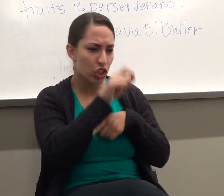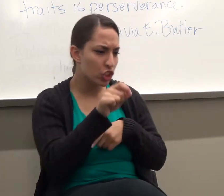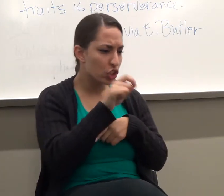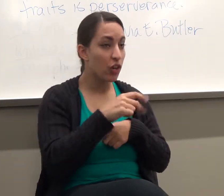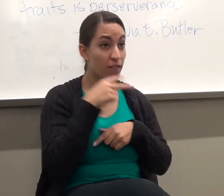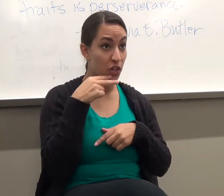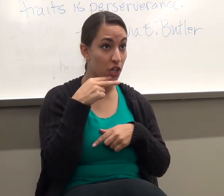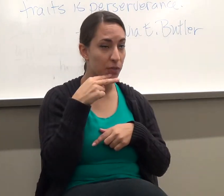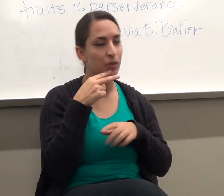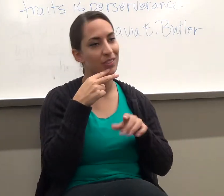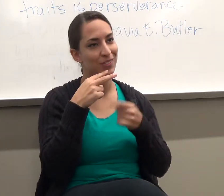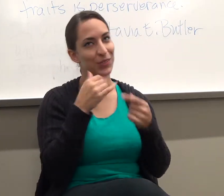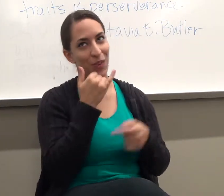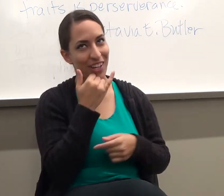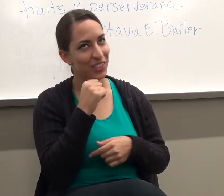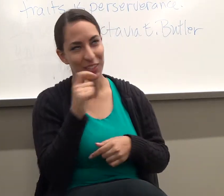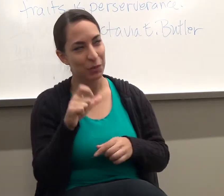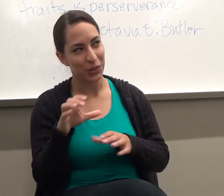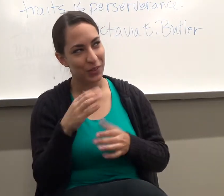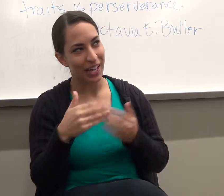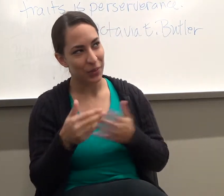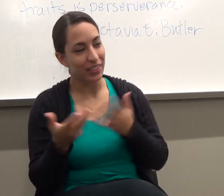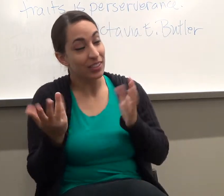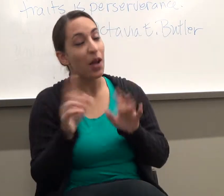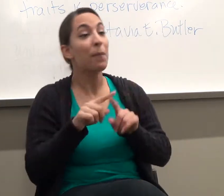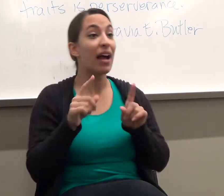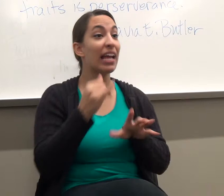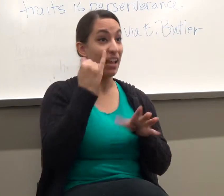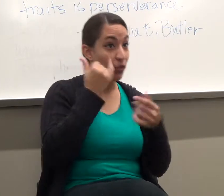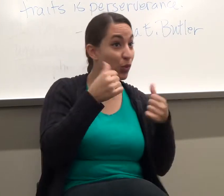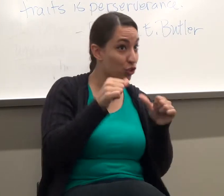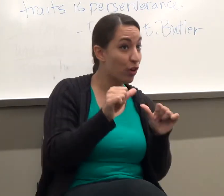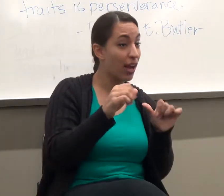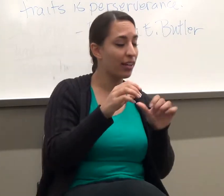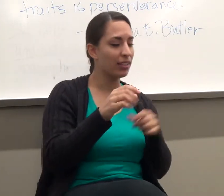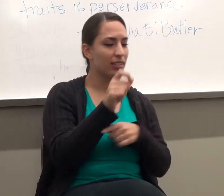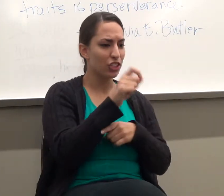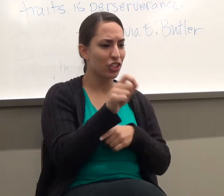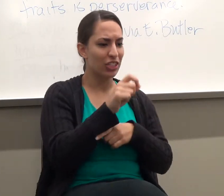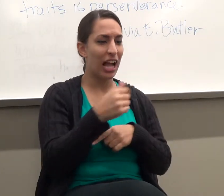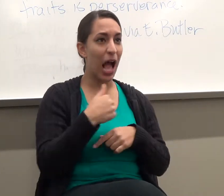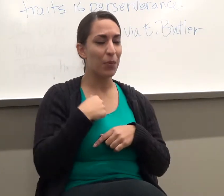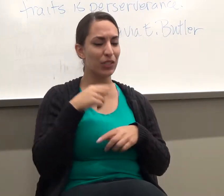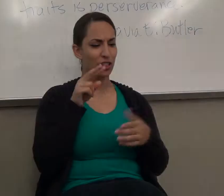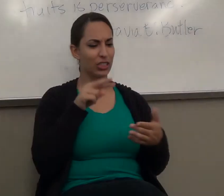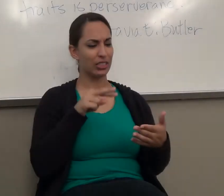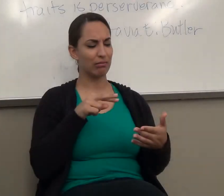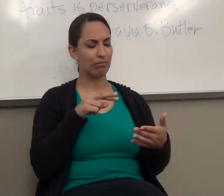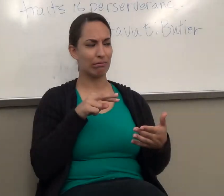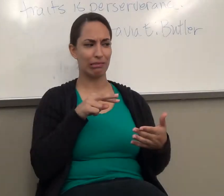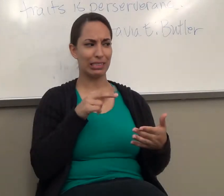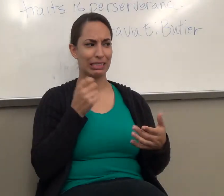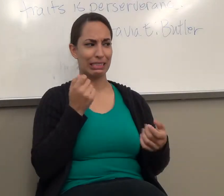need to do, I was a little alarmed at the number of people who